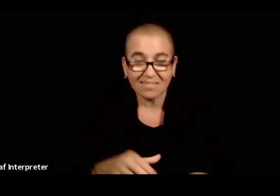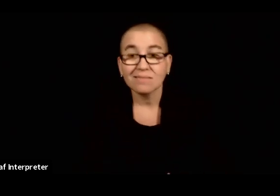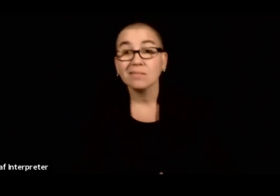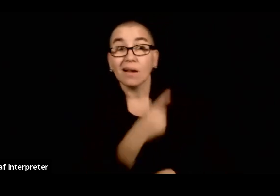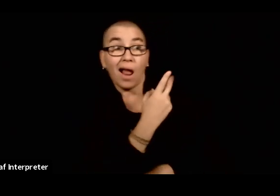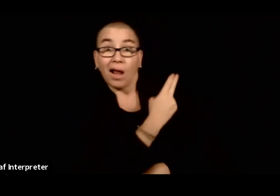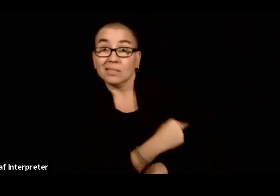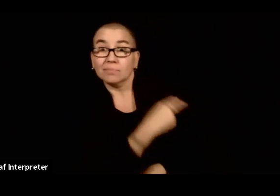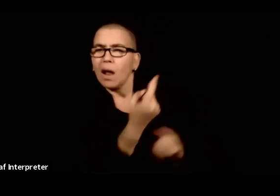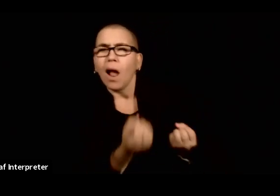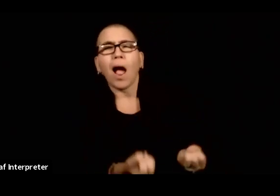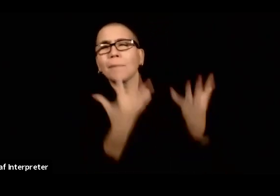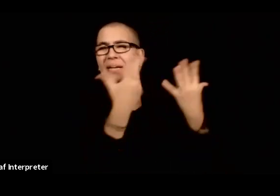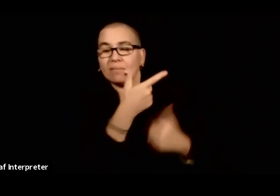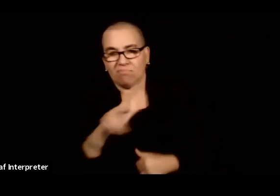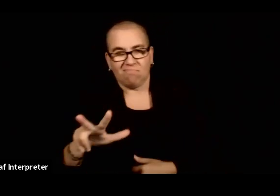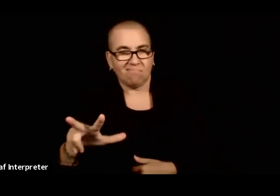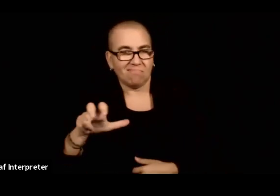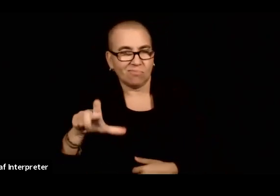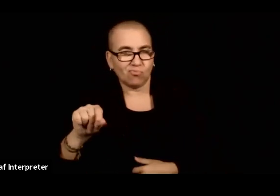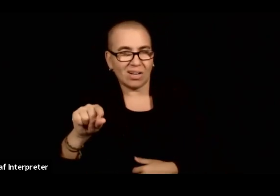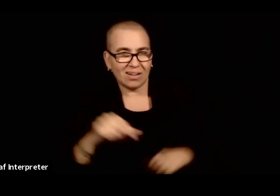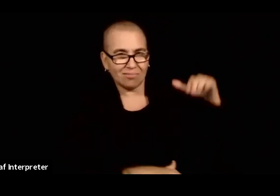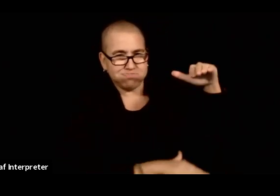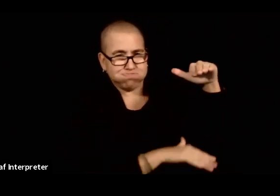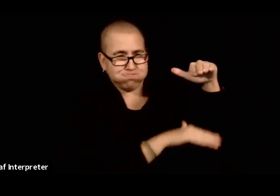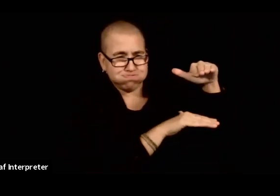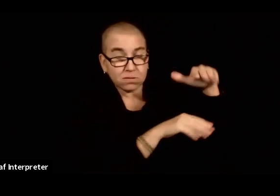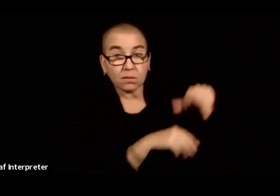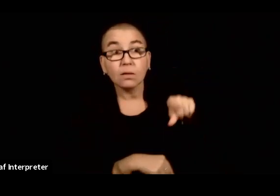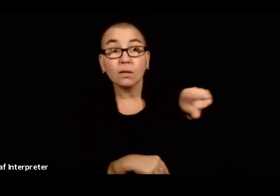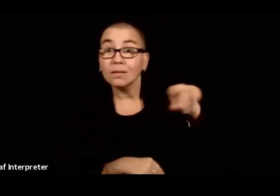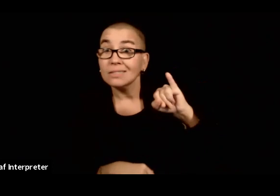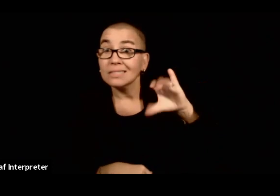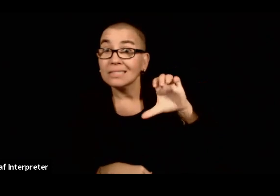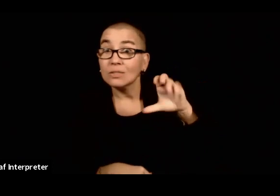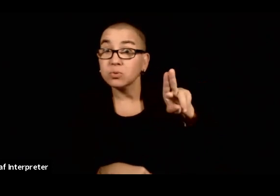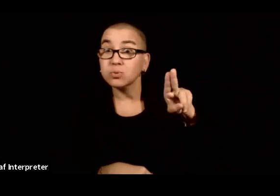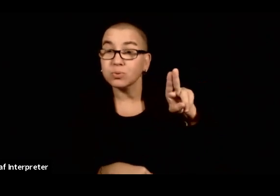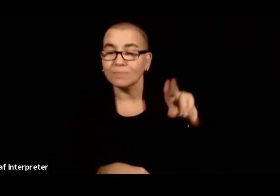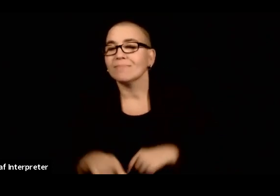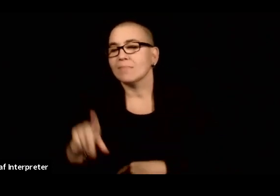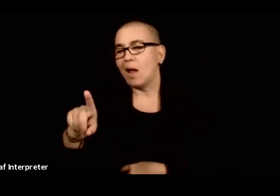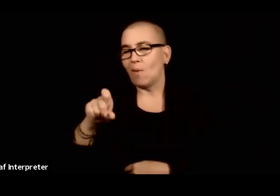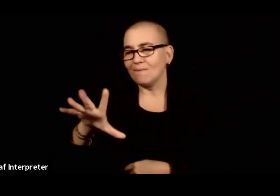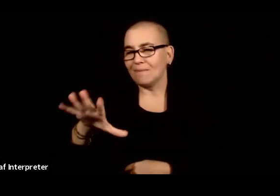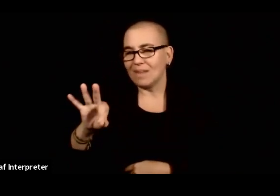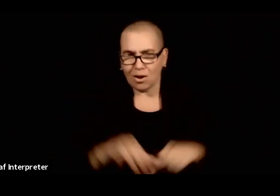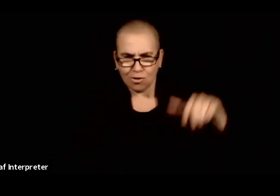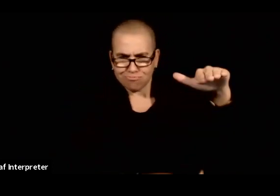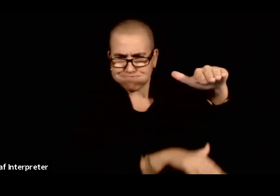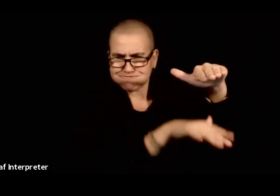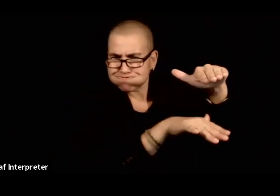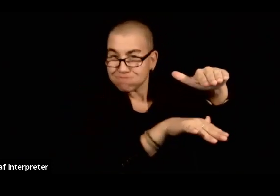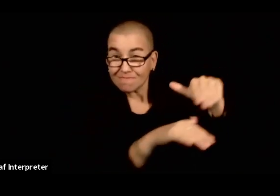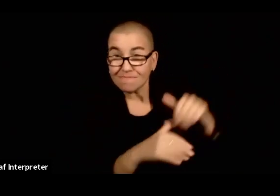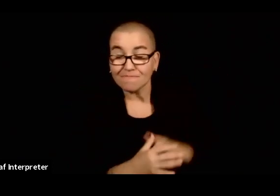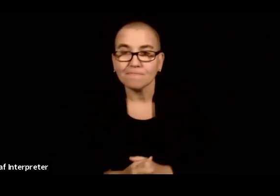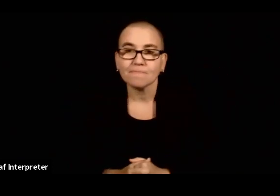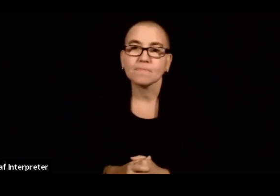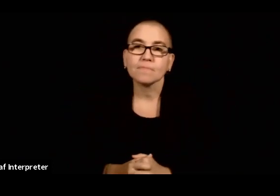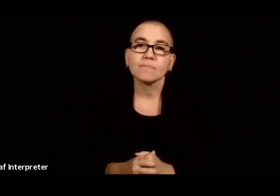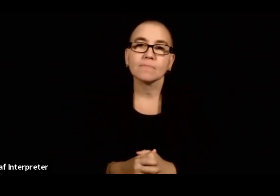intensive care. And that was a net increase of 8 additional people hospitalized on Sunday